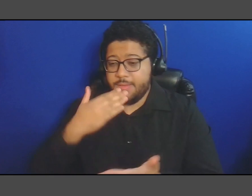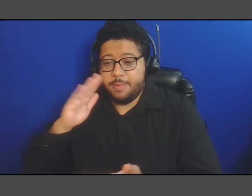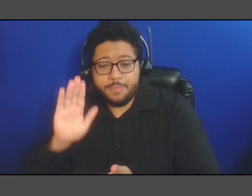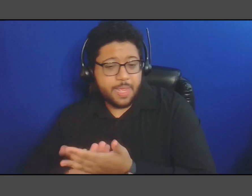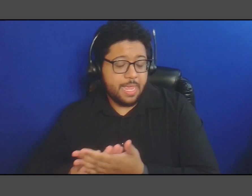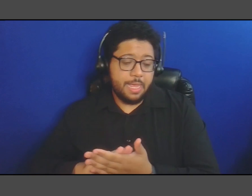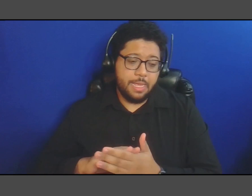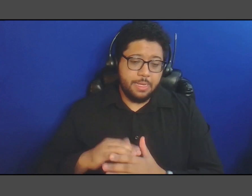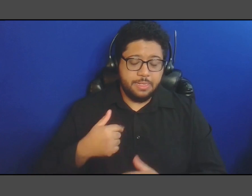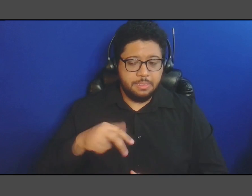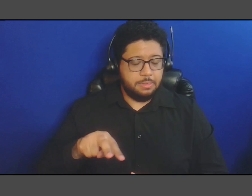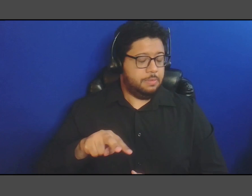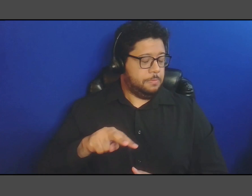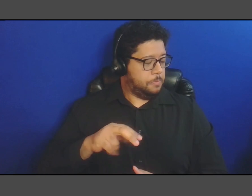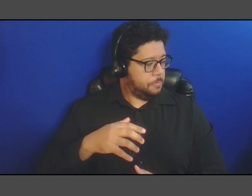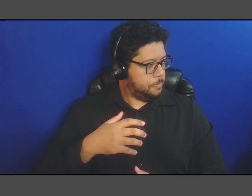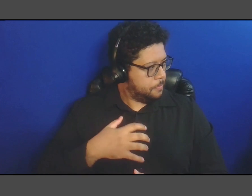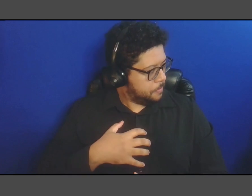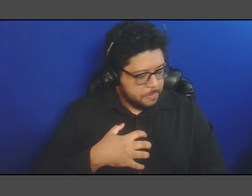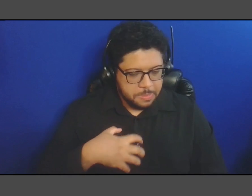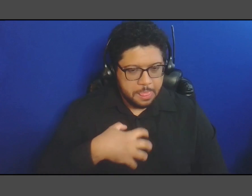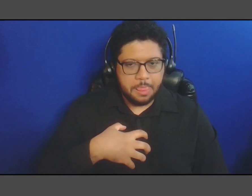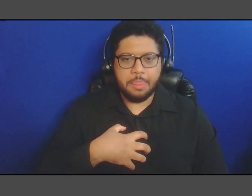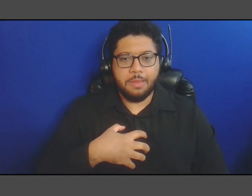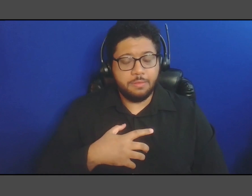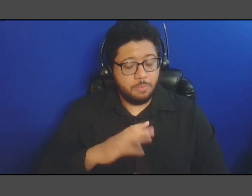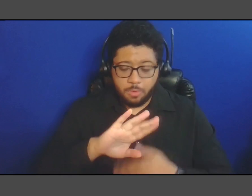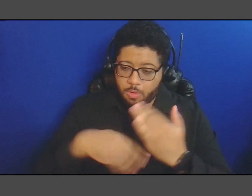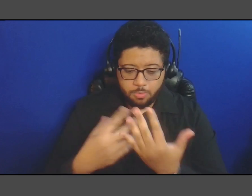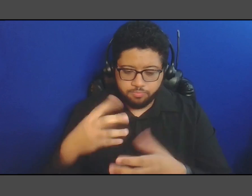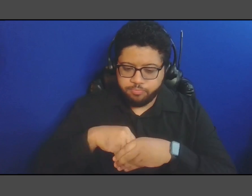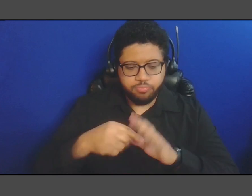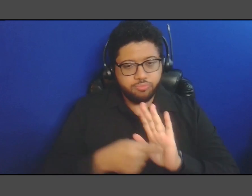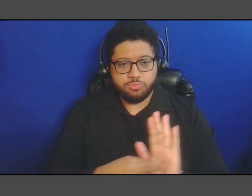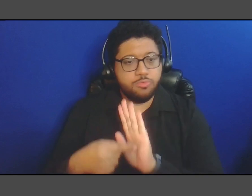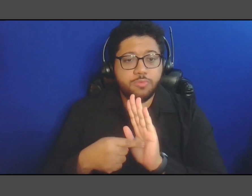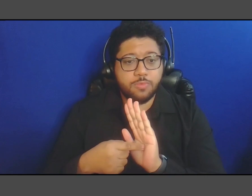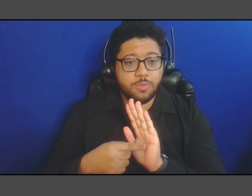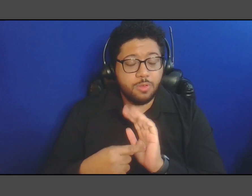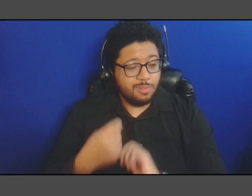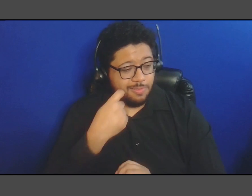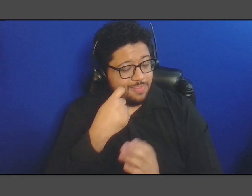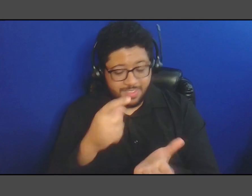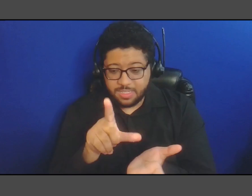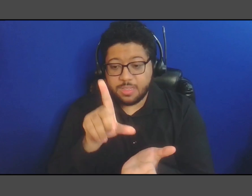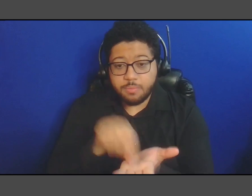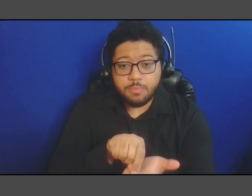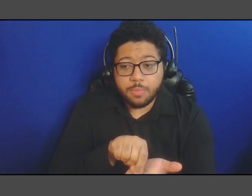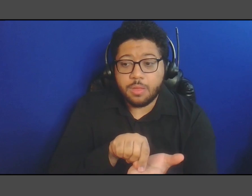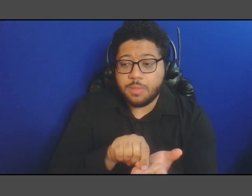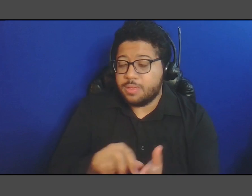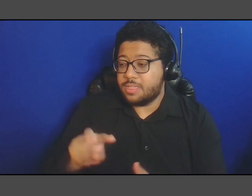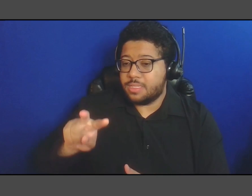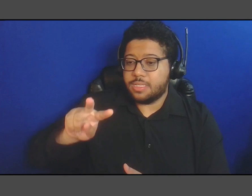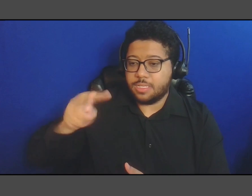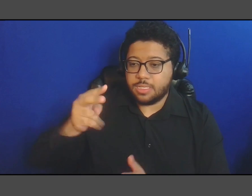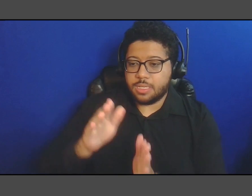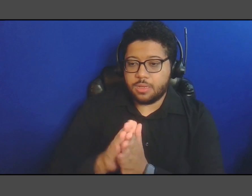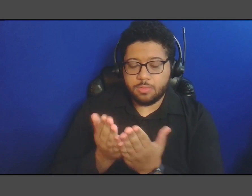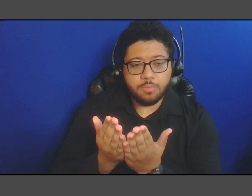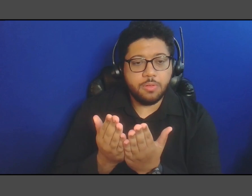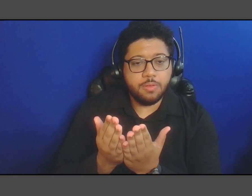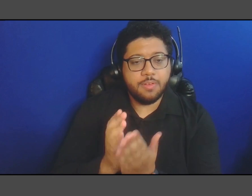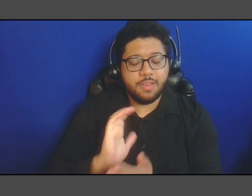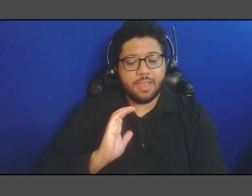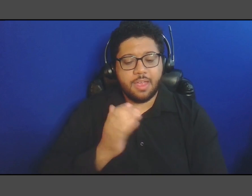right? Recently, we finished publishing the second volume of our boarding school